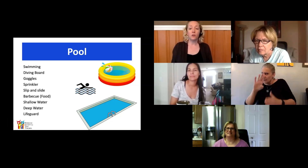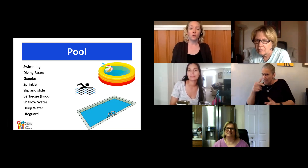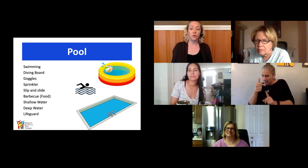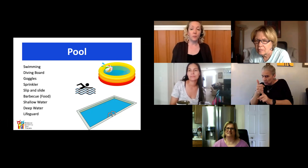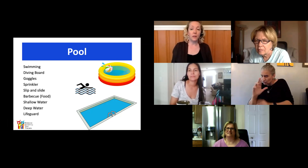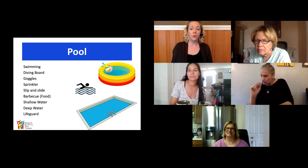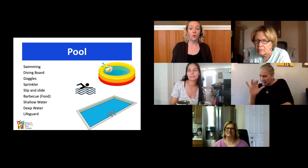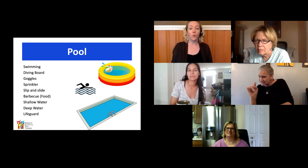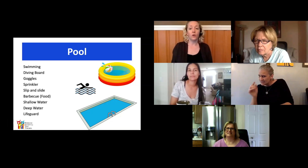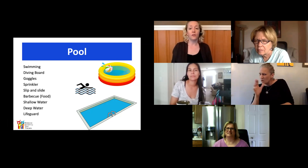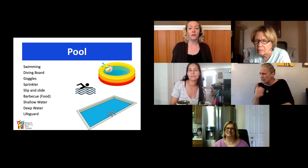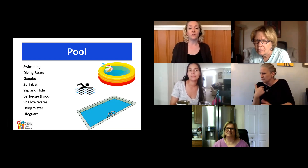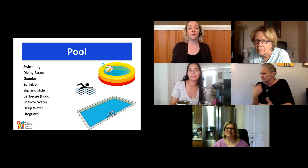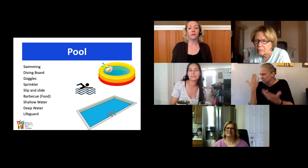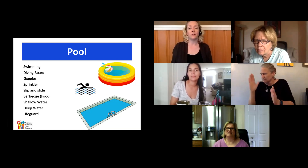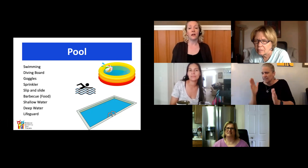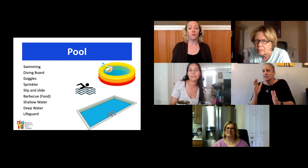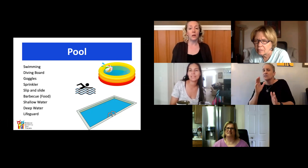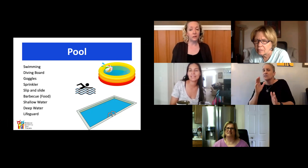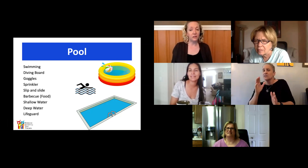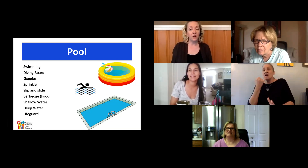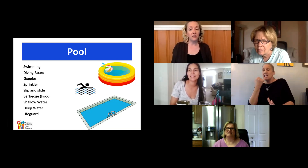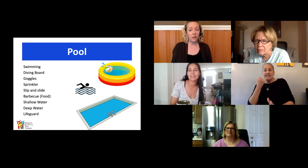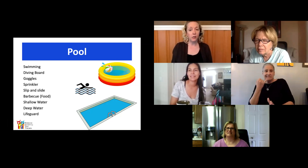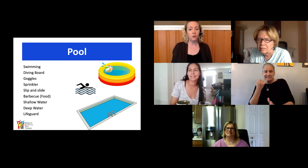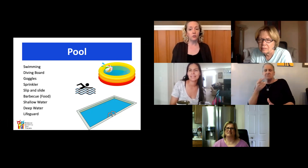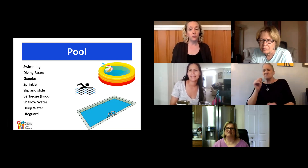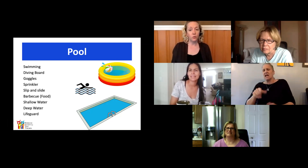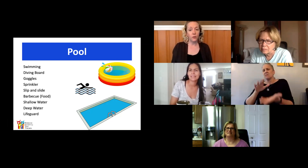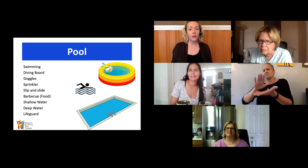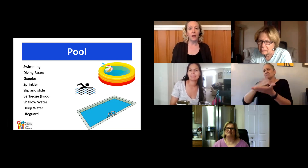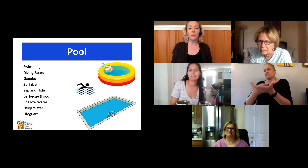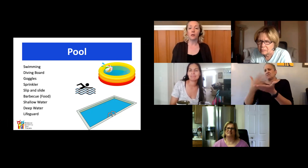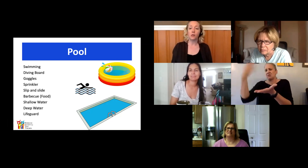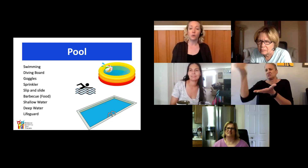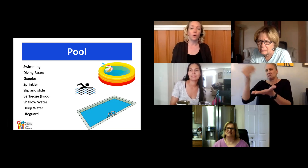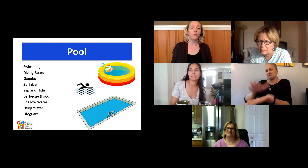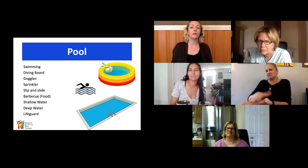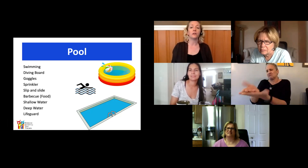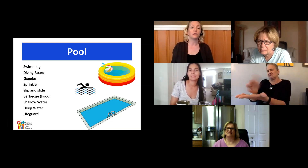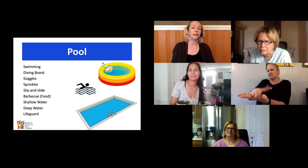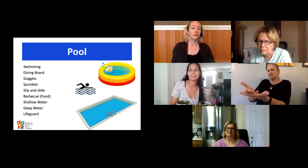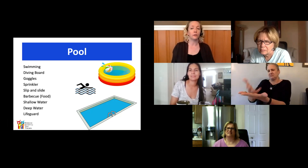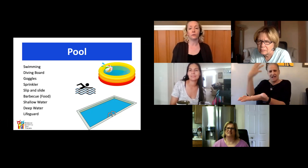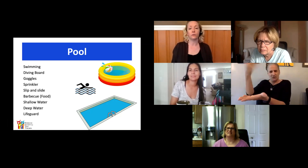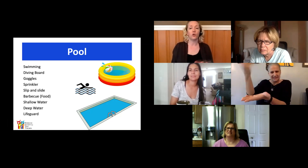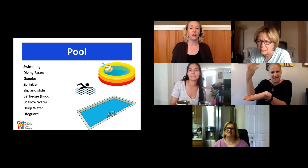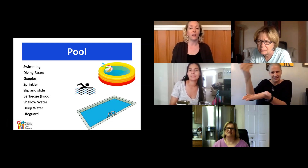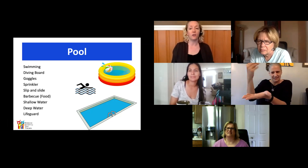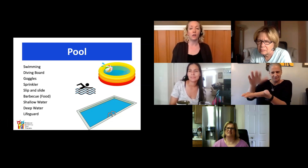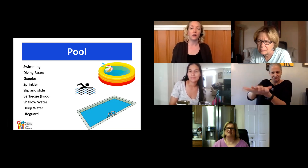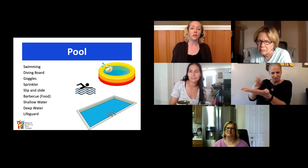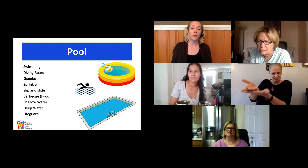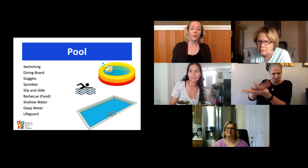got a racist connotation to it. I'm not sure. That's current conversation that's happening out in the community.